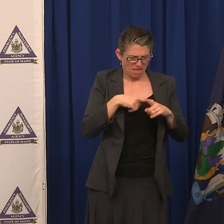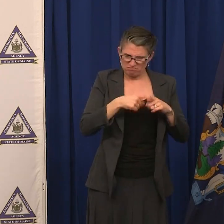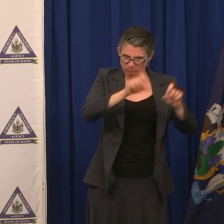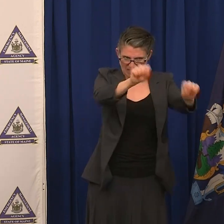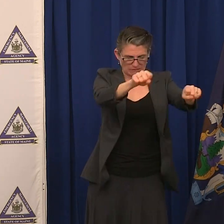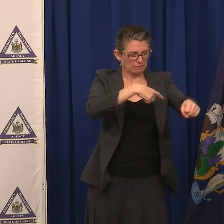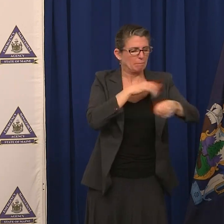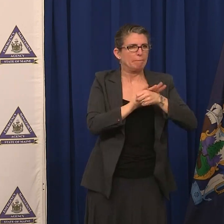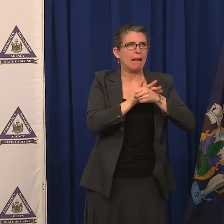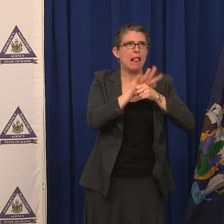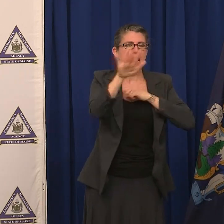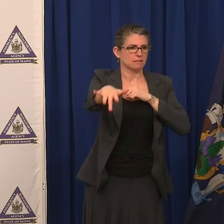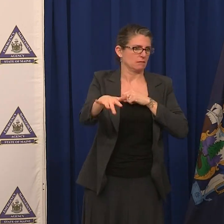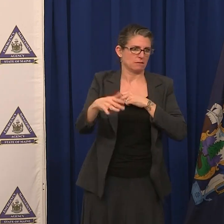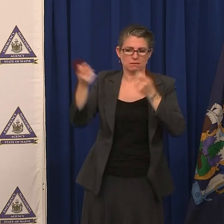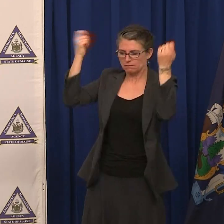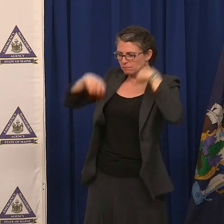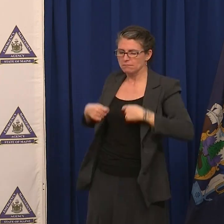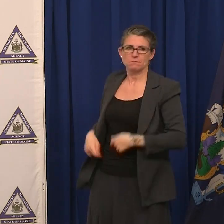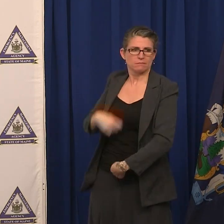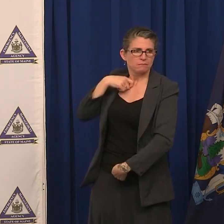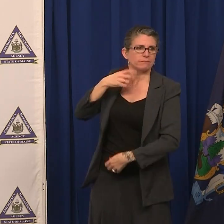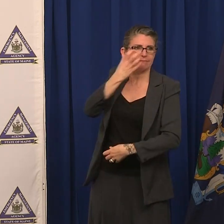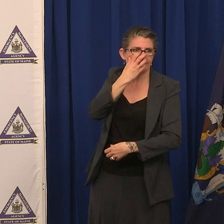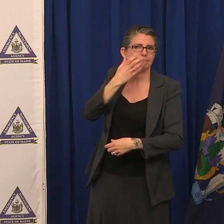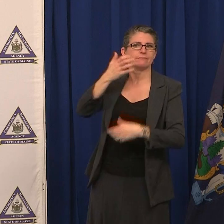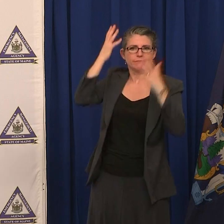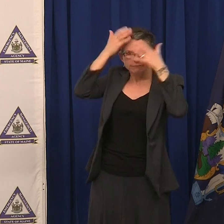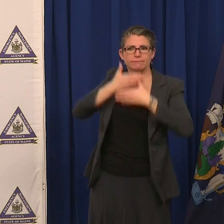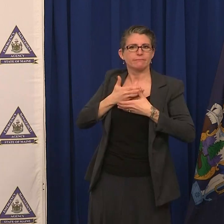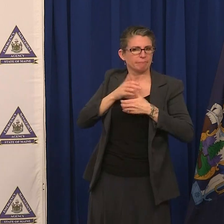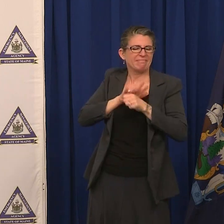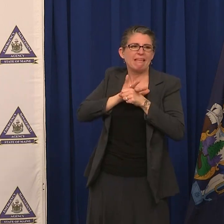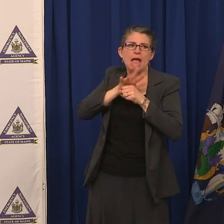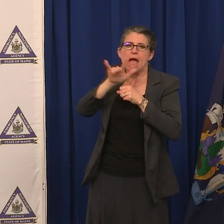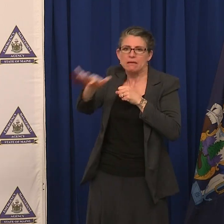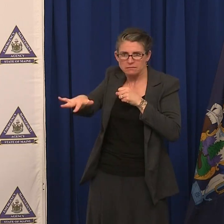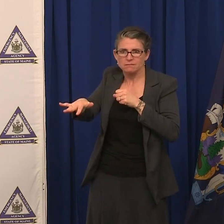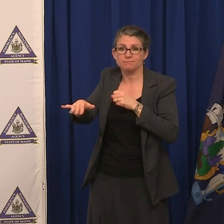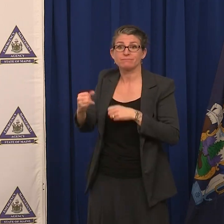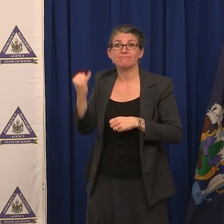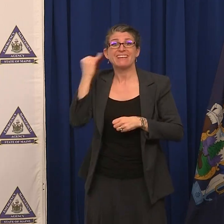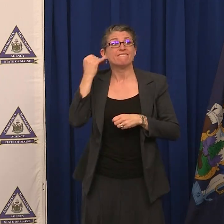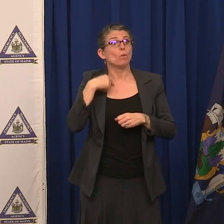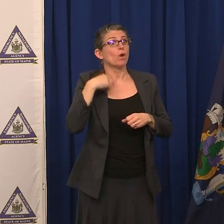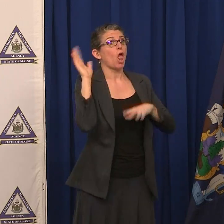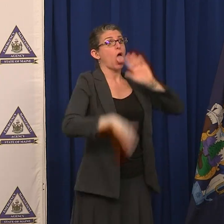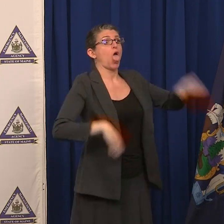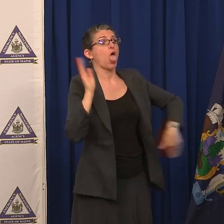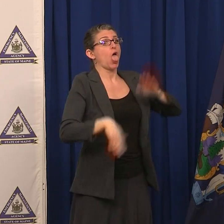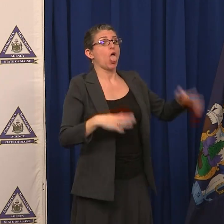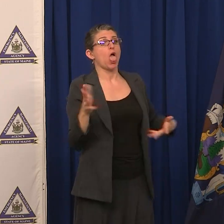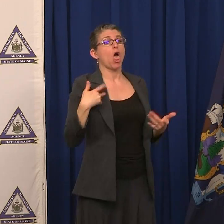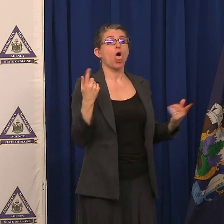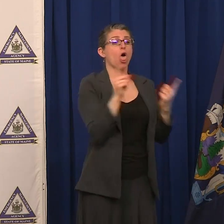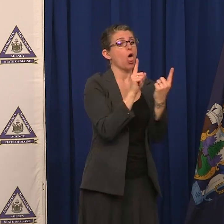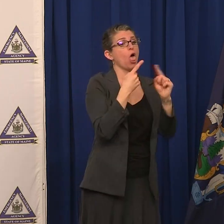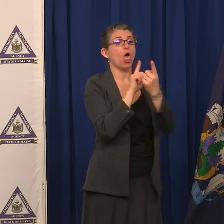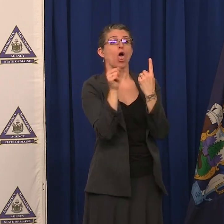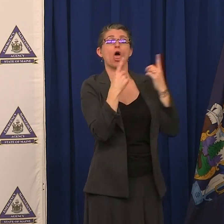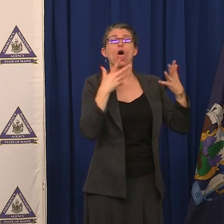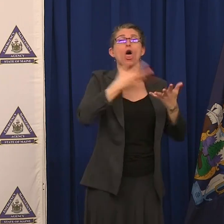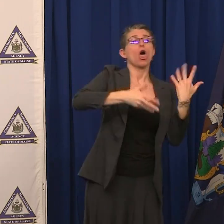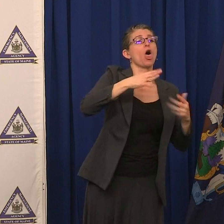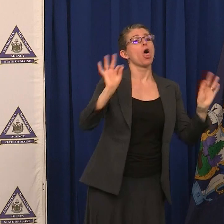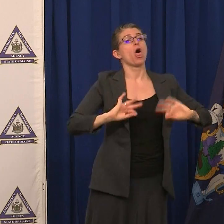more challenges. So the question there then, Steve, is where else we might go